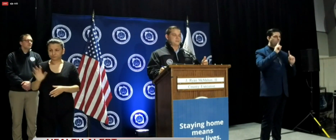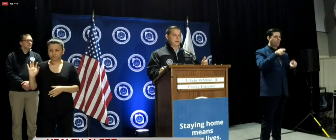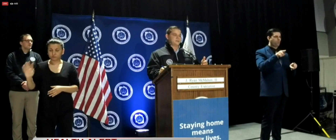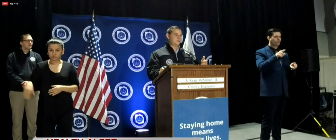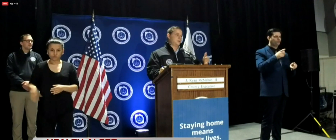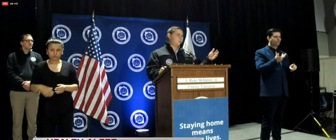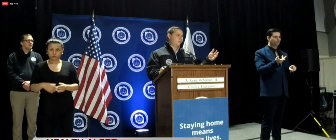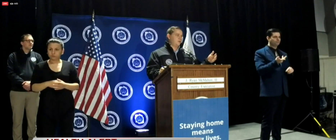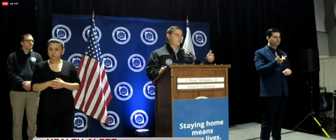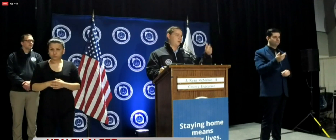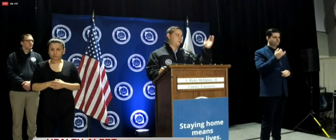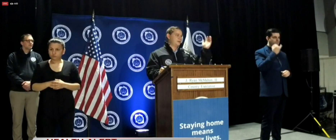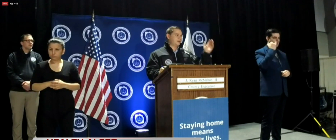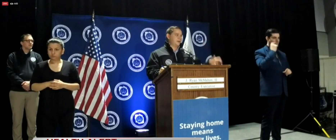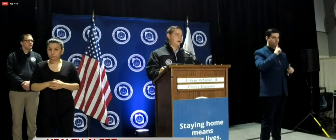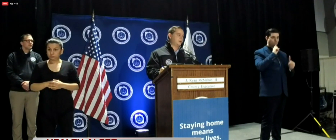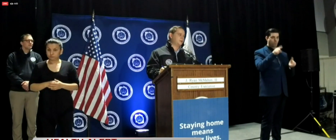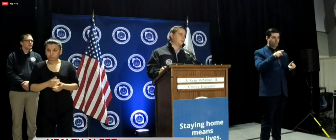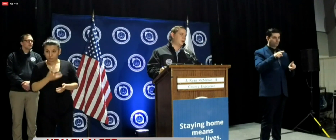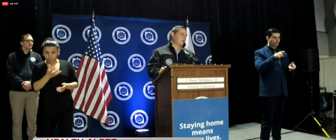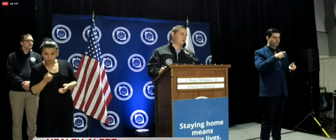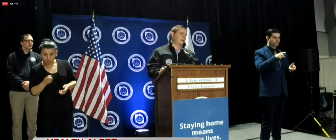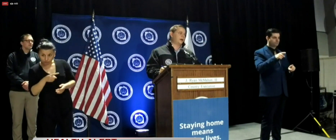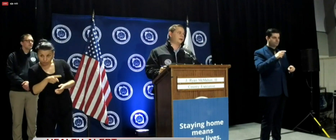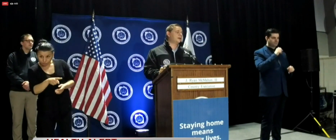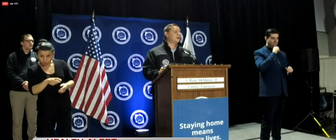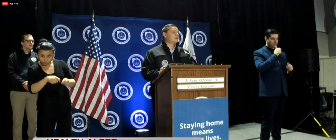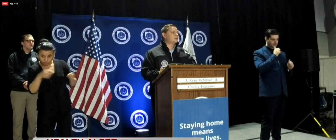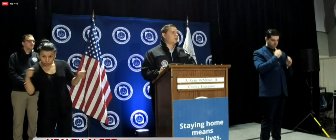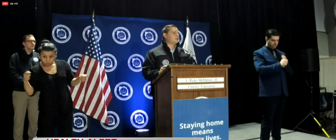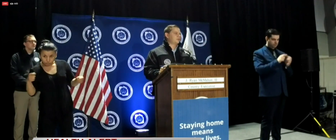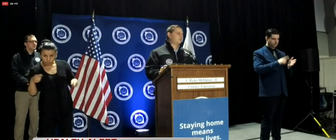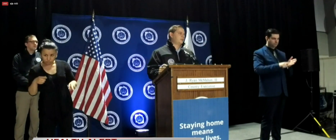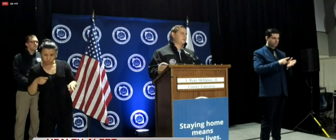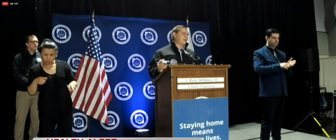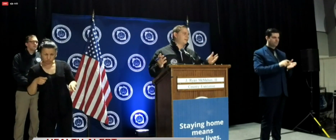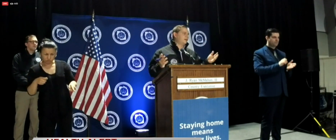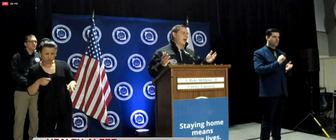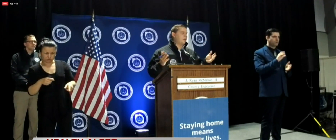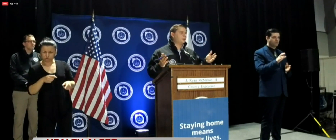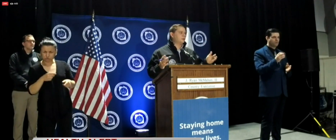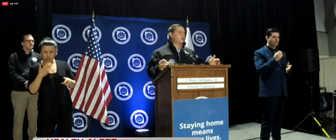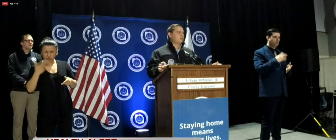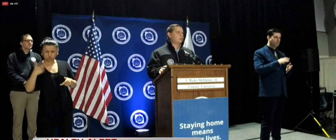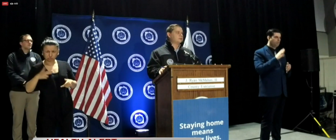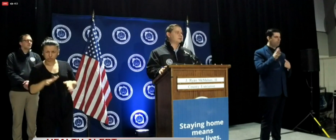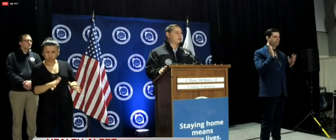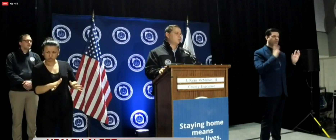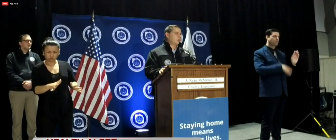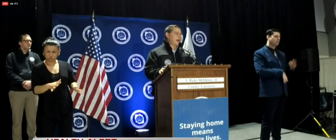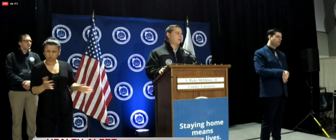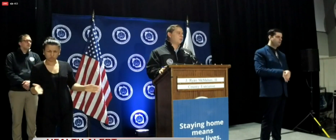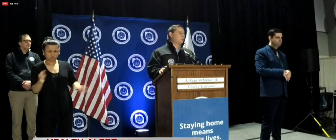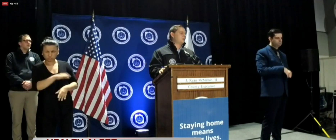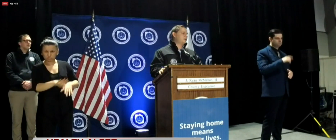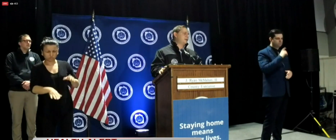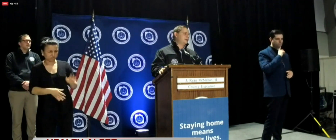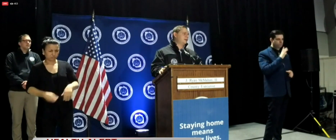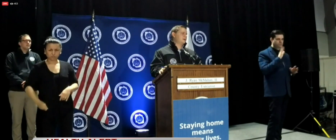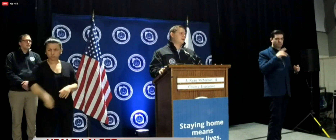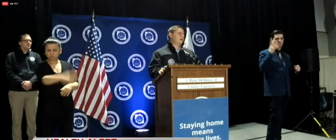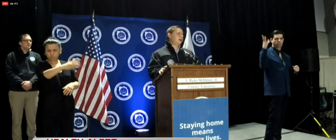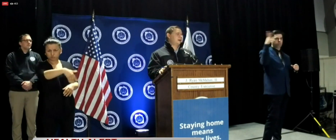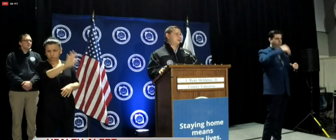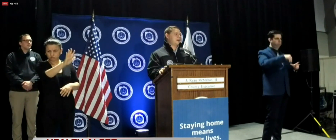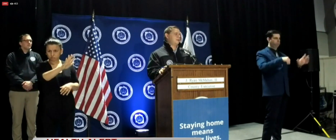pass inspection, we don't pay for it, we send it back, we got to do it all over again. So these are the things that I think are happening with governments. Reliable